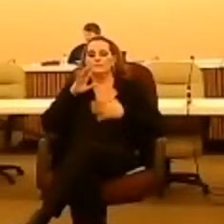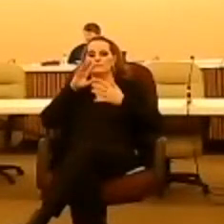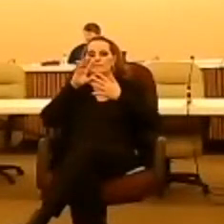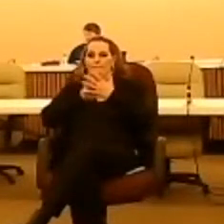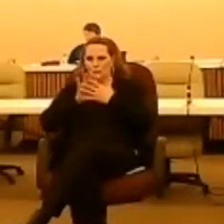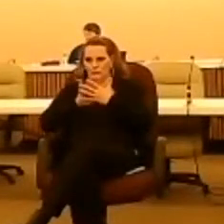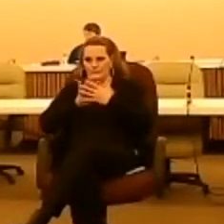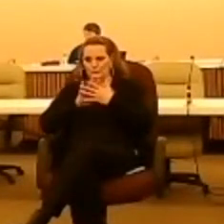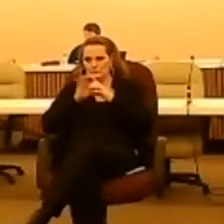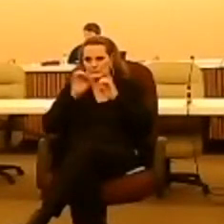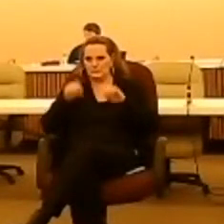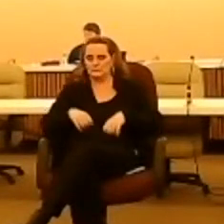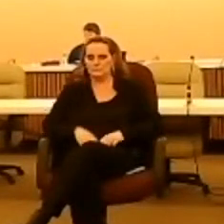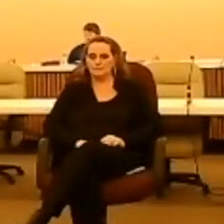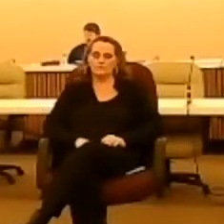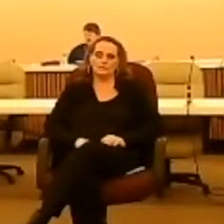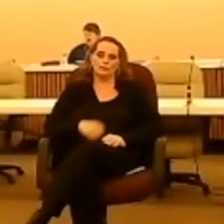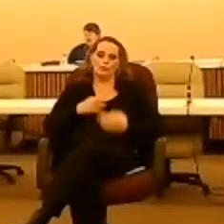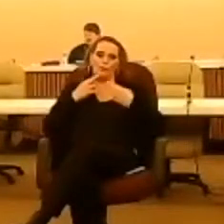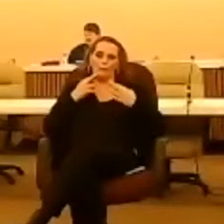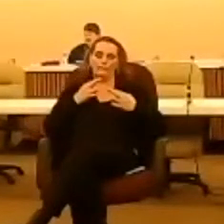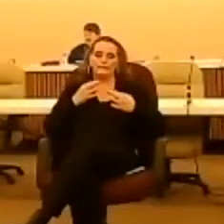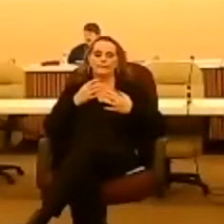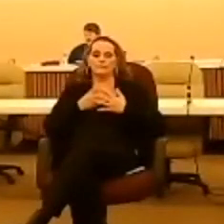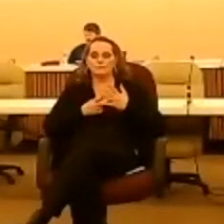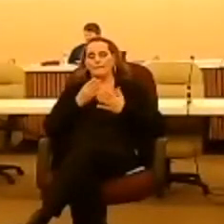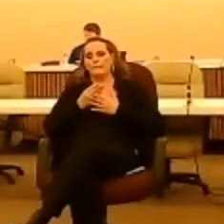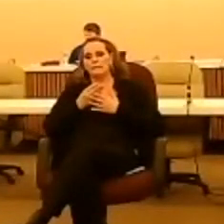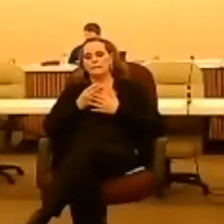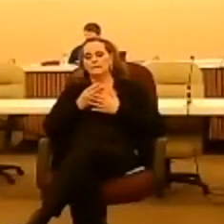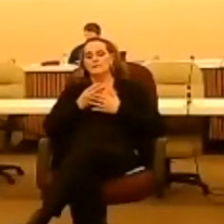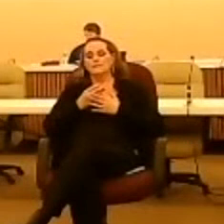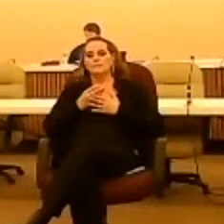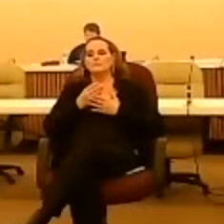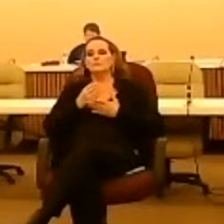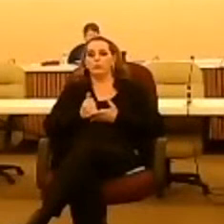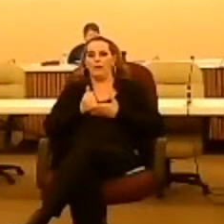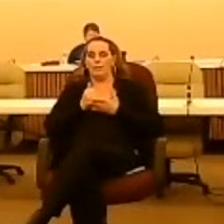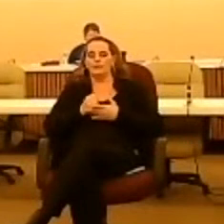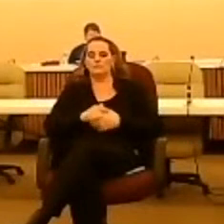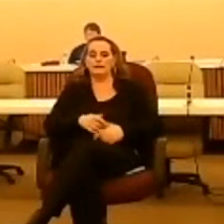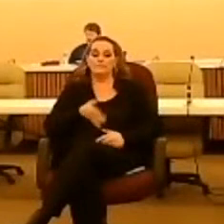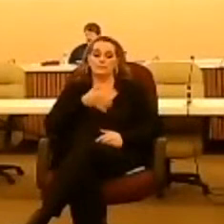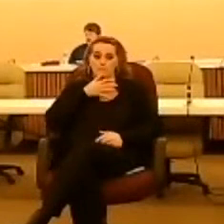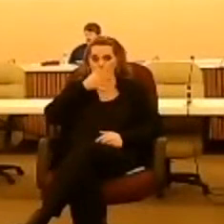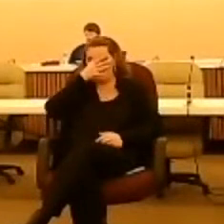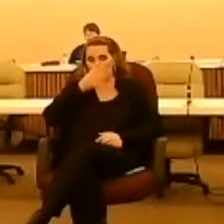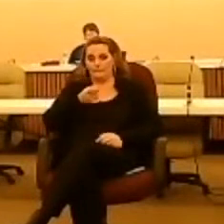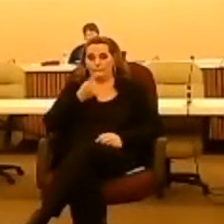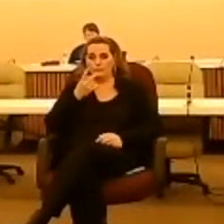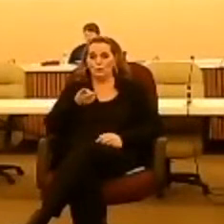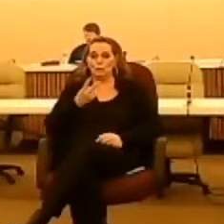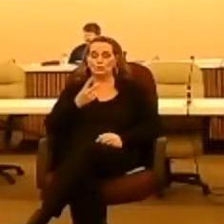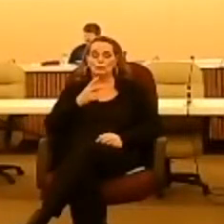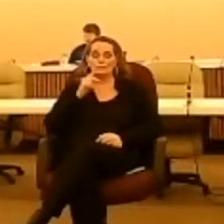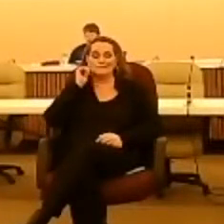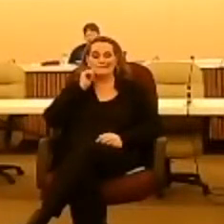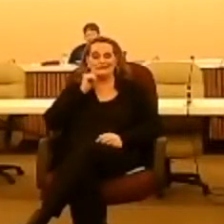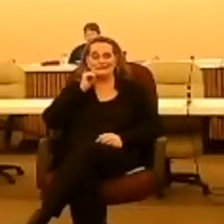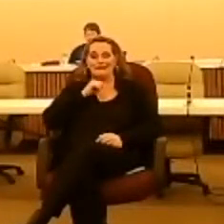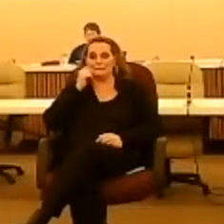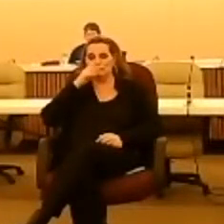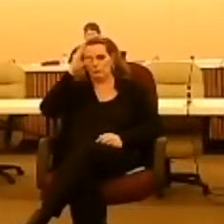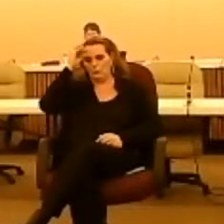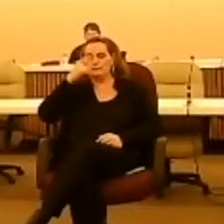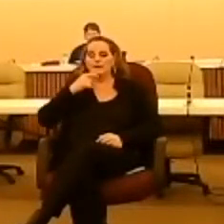some, hopefully, money coming to help with that. As a parent of 2 teenage boys, I know we will happily